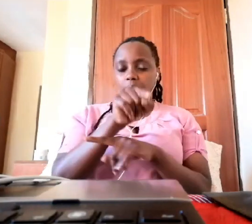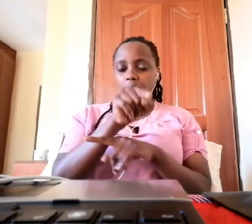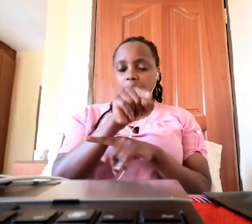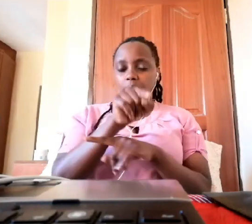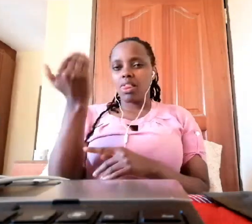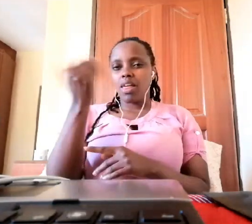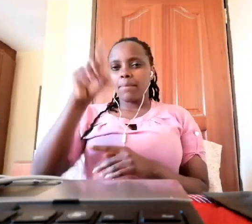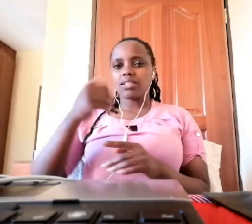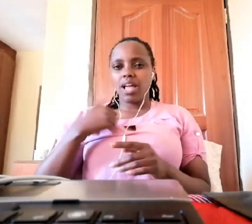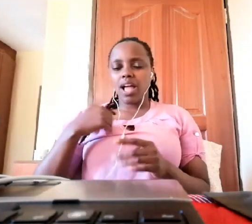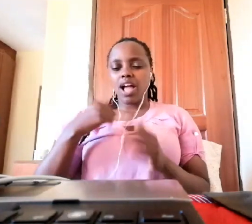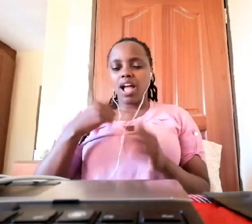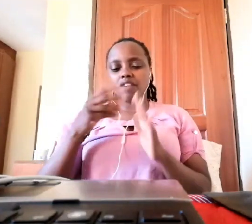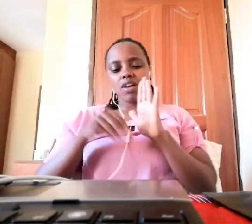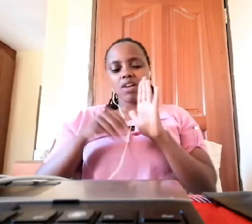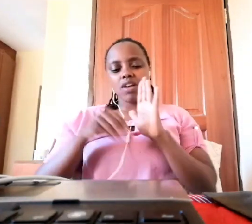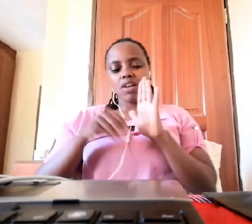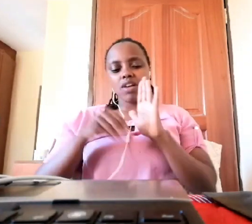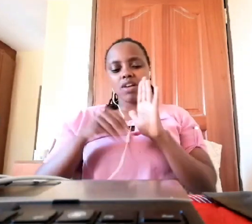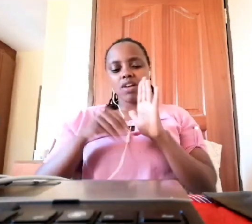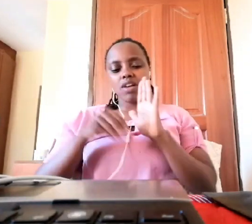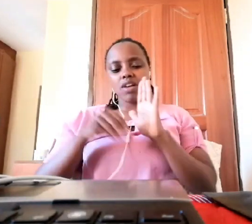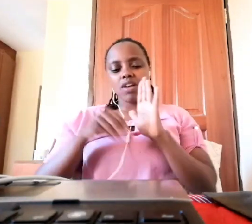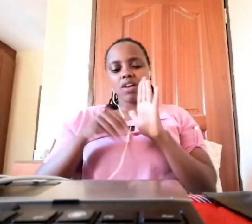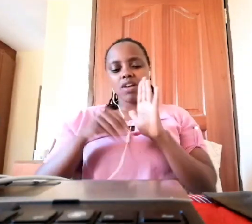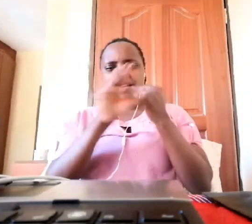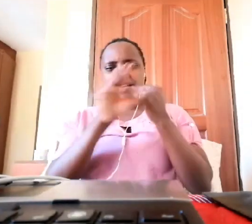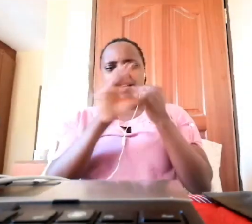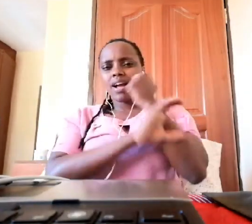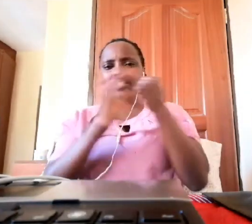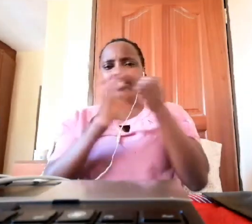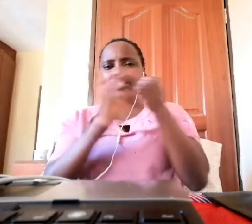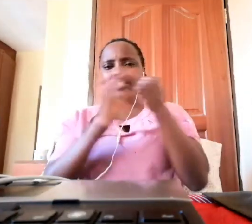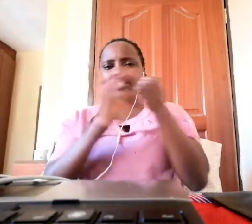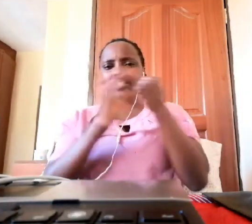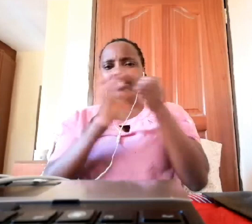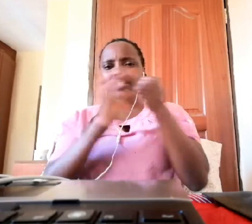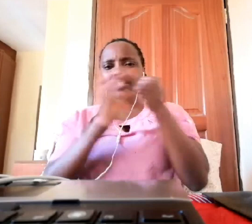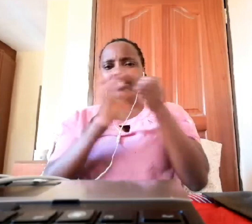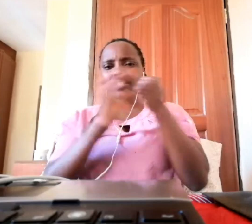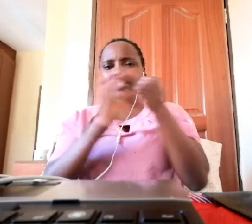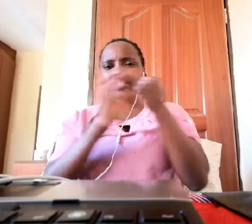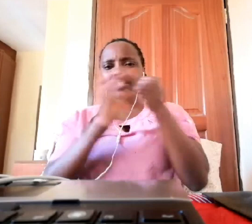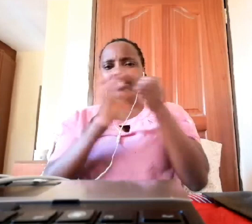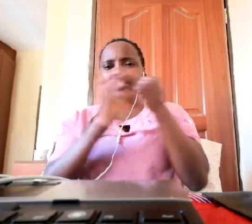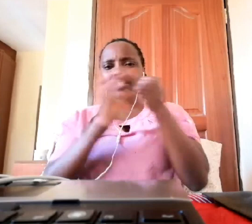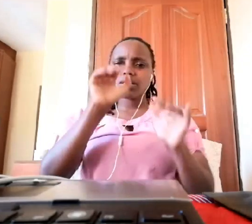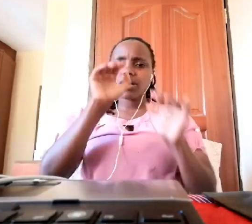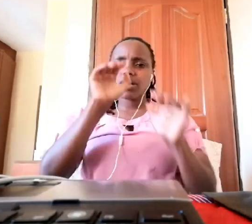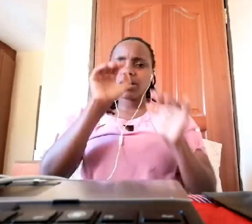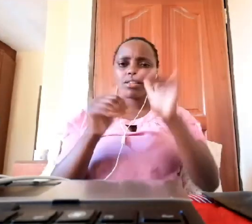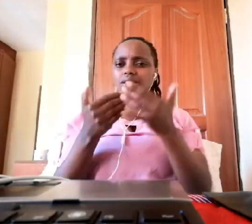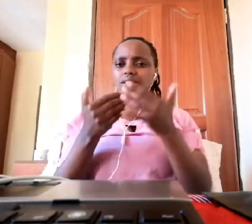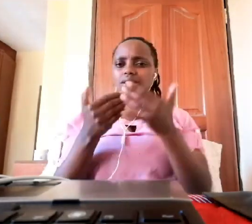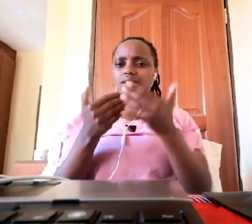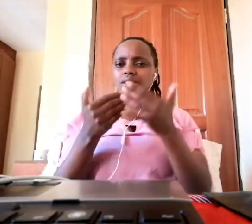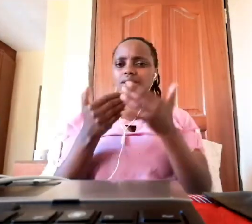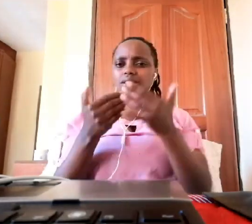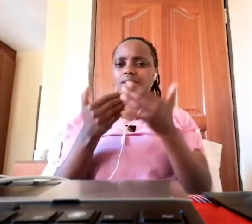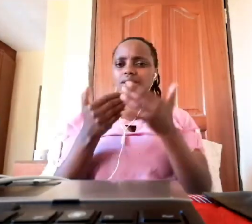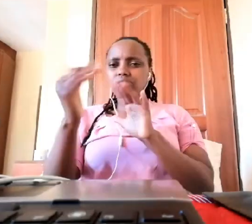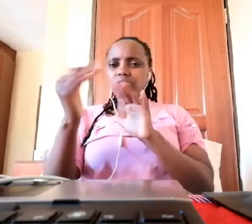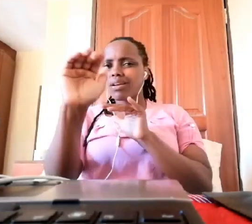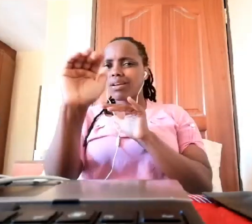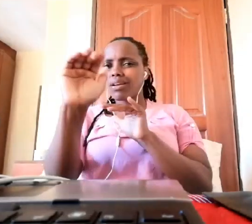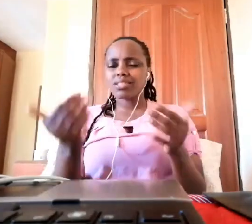we have to have our calendars in place. We need to know when our countries are due to report, and we need to ask them the hard questions. We need to approach them and